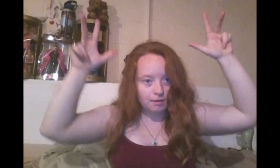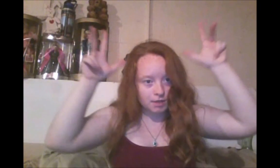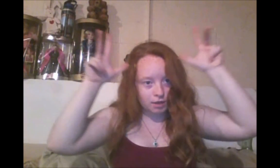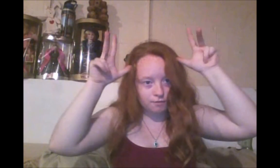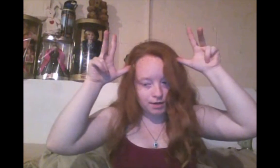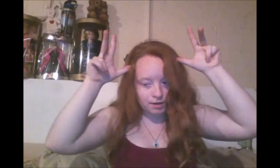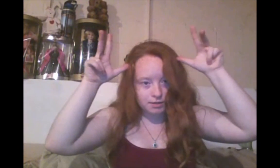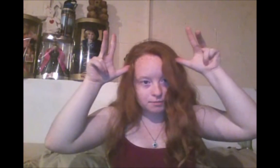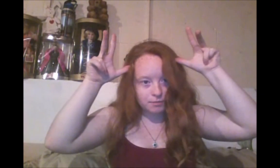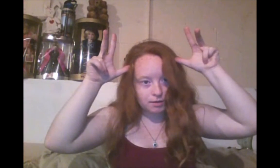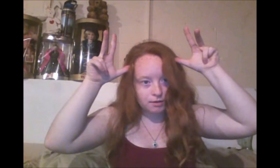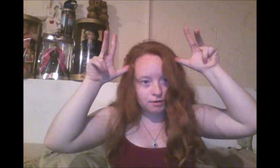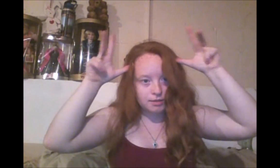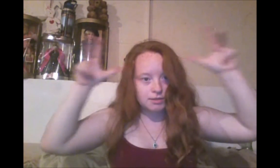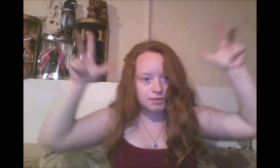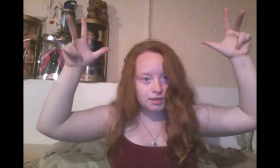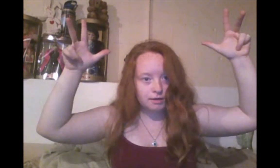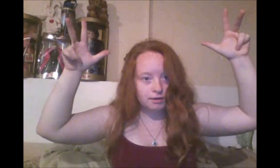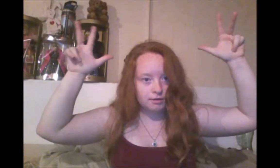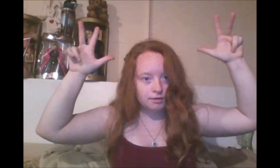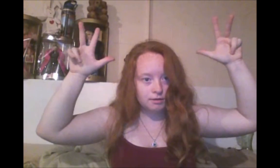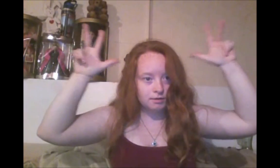like a reindeer or something. Deer.